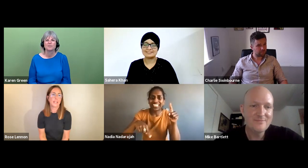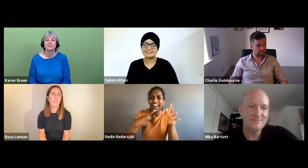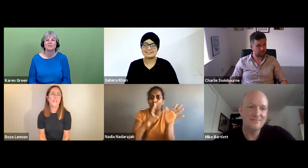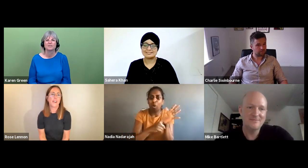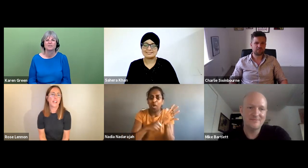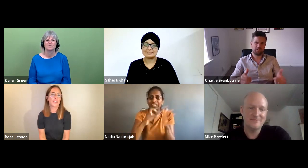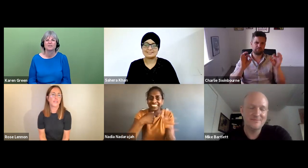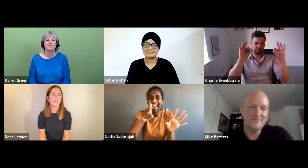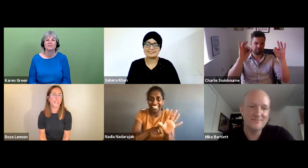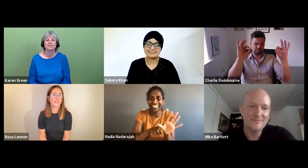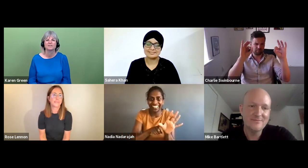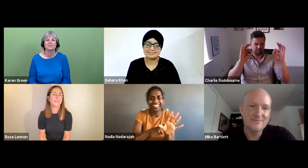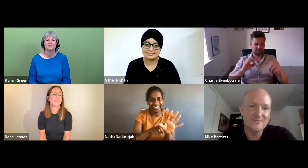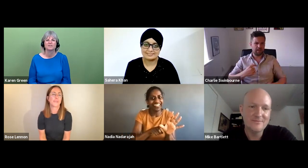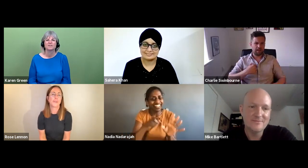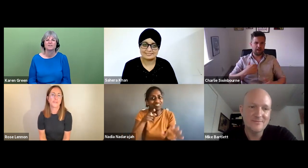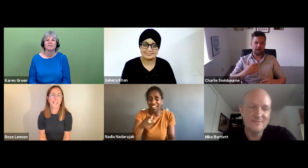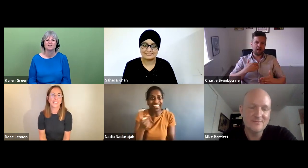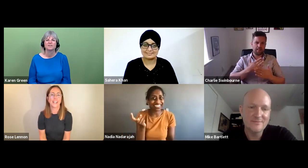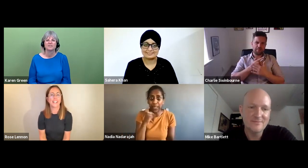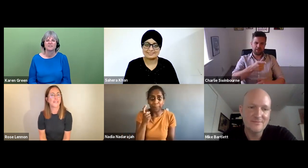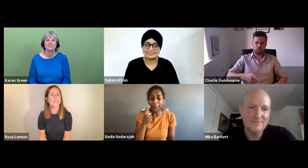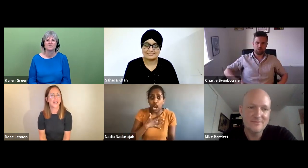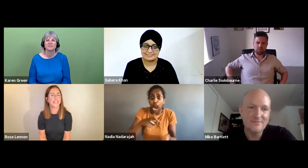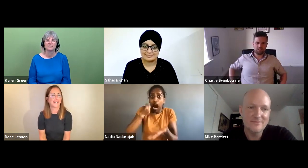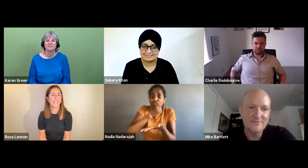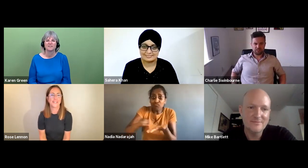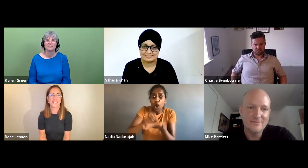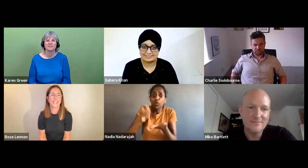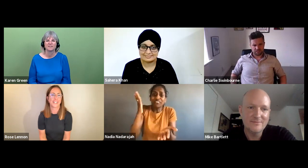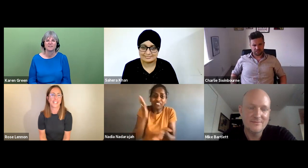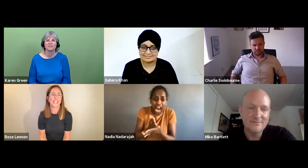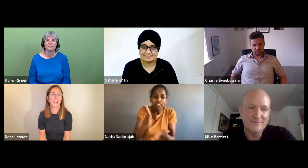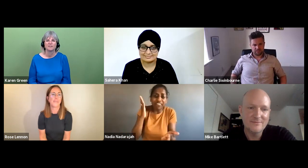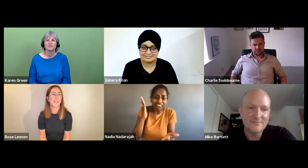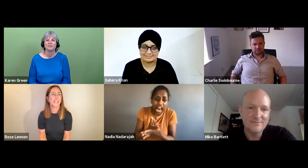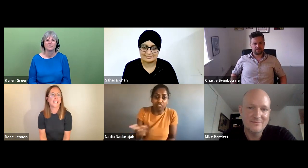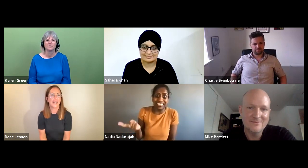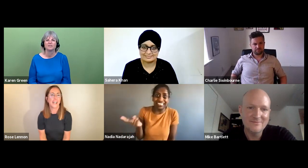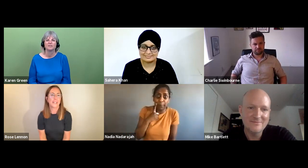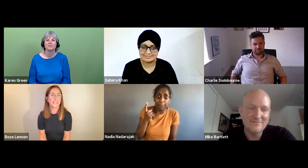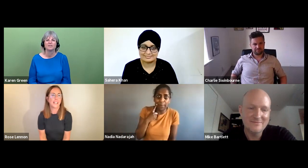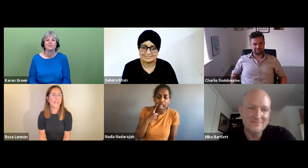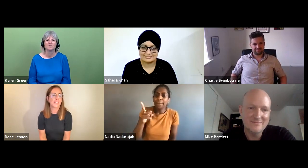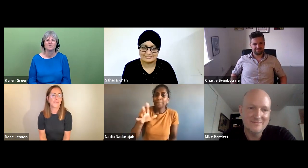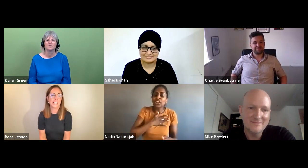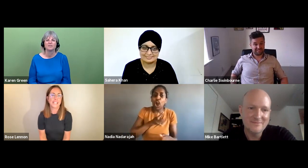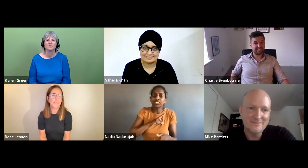So my first short film called All Day, yeah, I loved that. I loved that, Charlie saying. Yeah, I mean, it was really